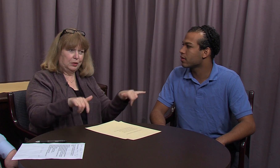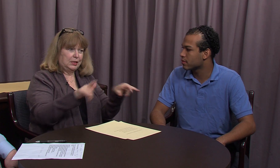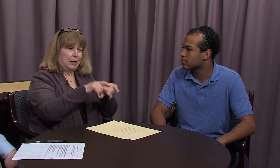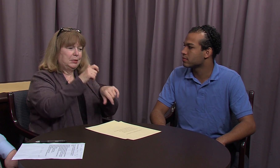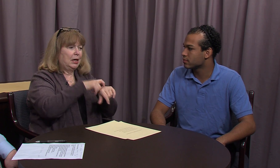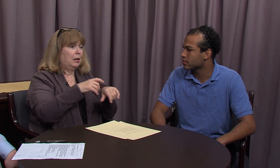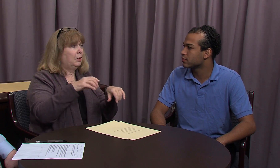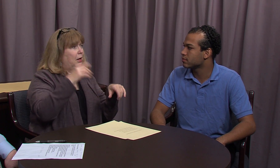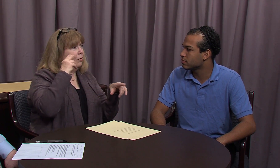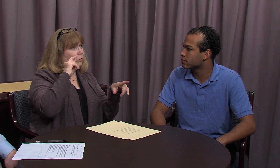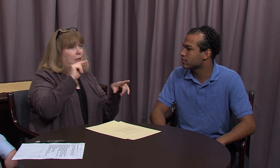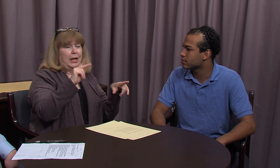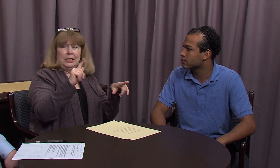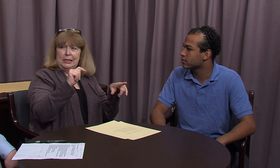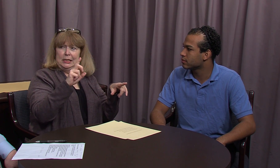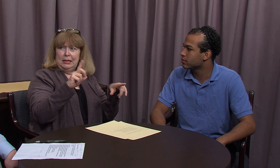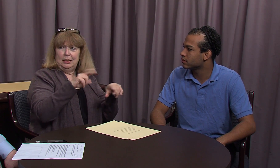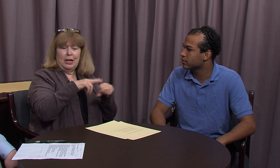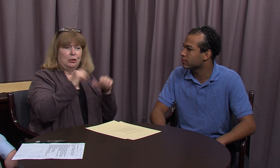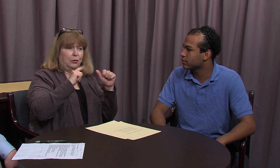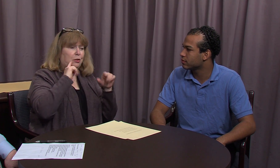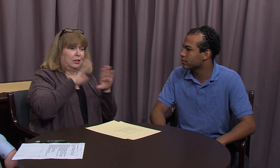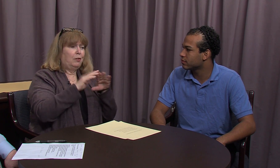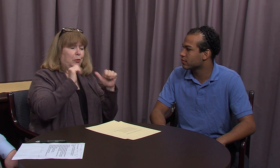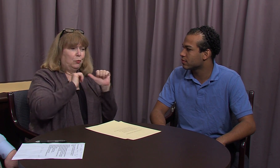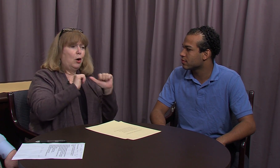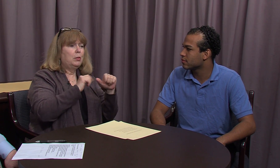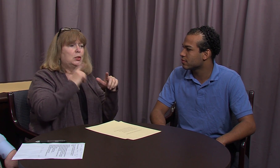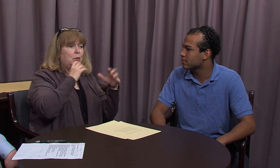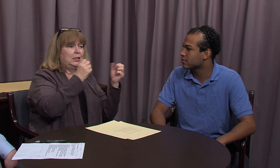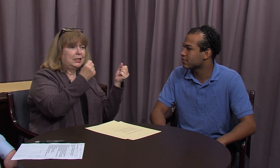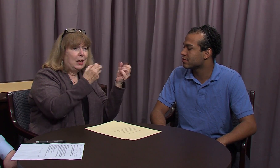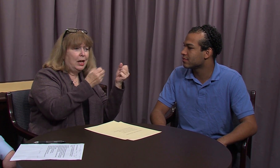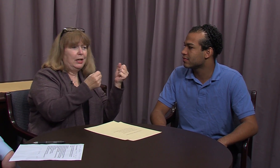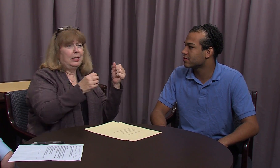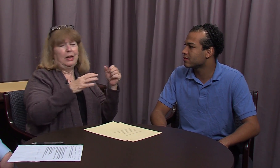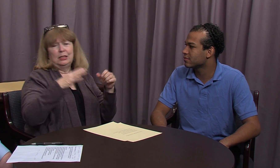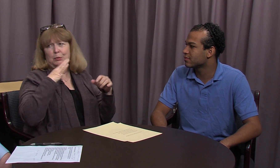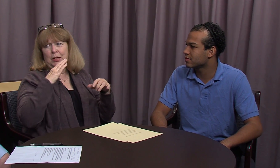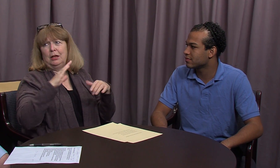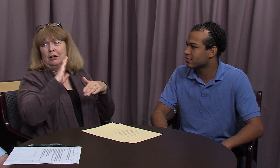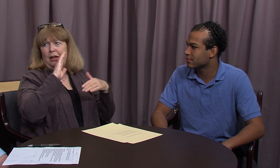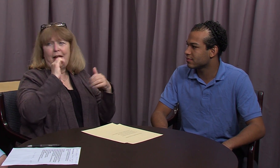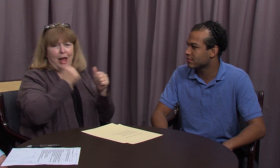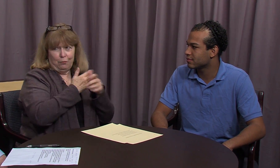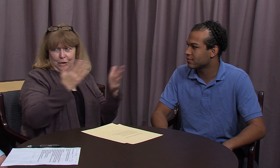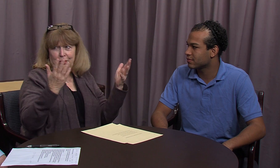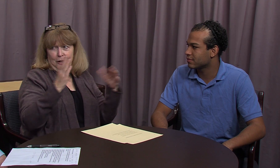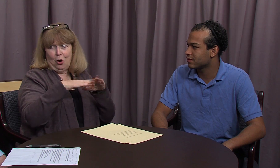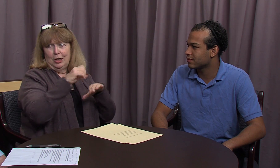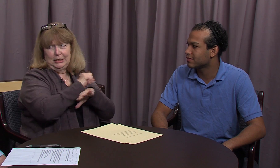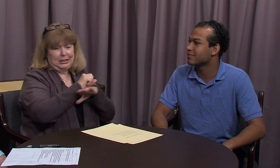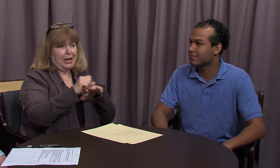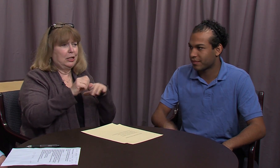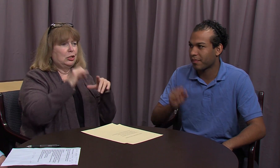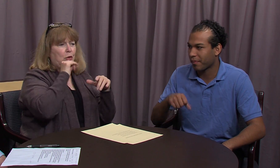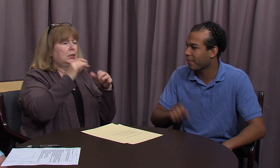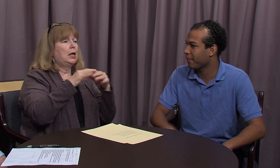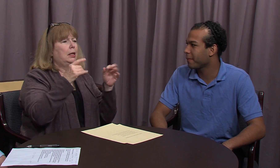same time. For an NTD, the National Theater of Deaf performance, we sign and speak everything on stage. So it's not like